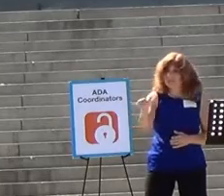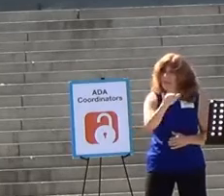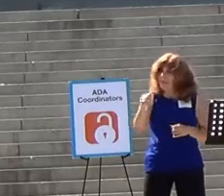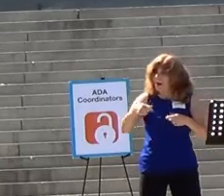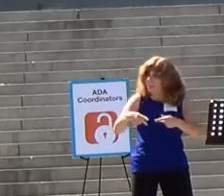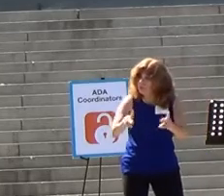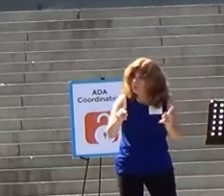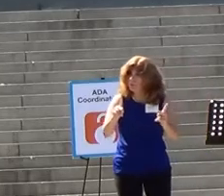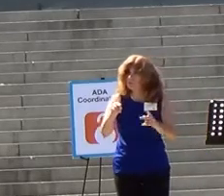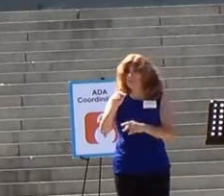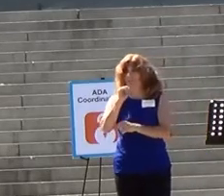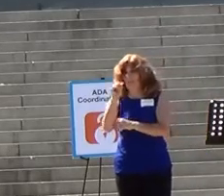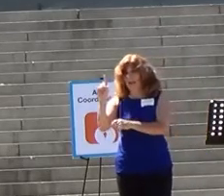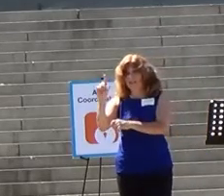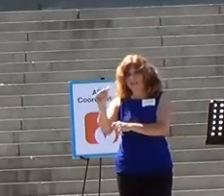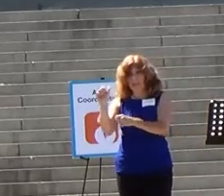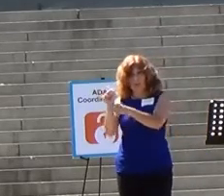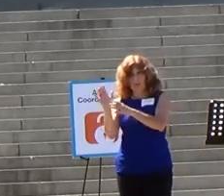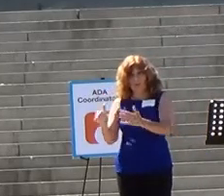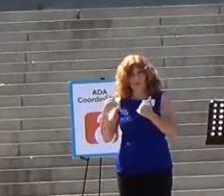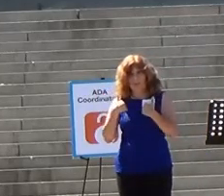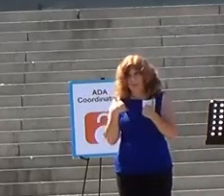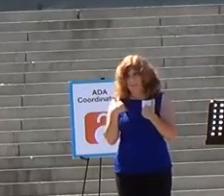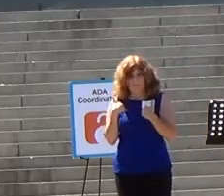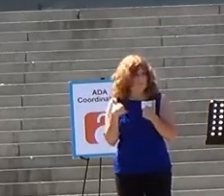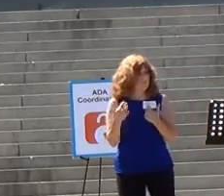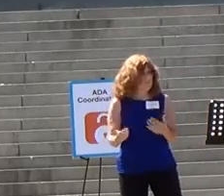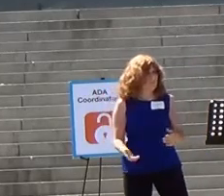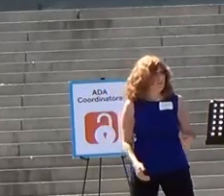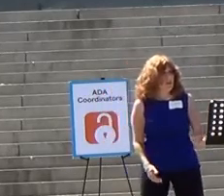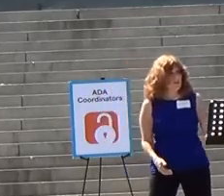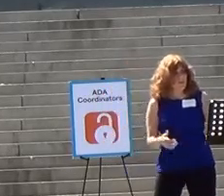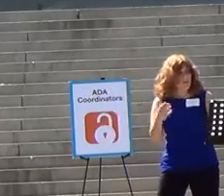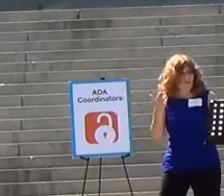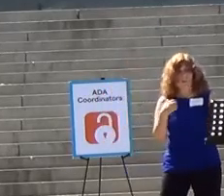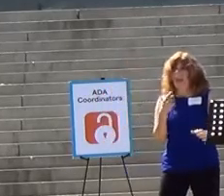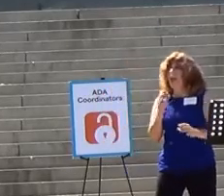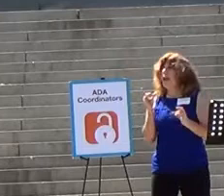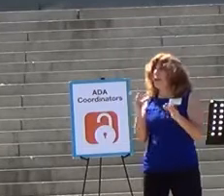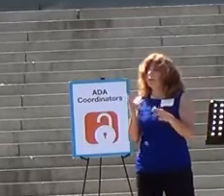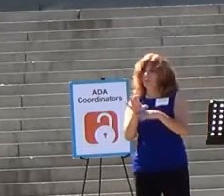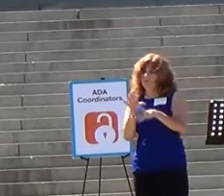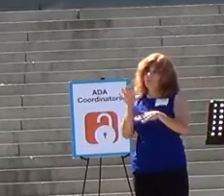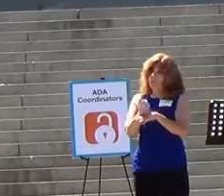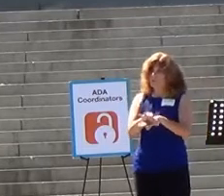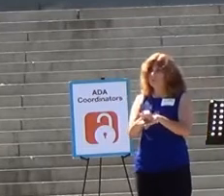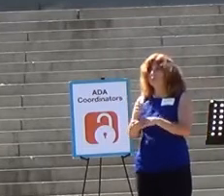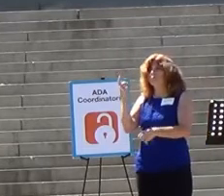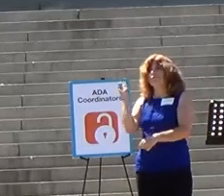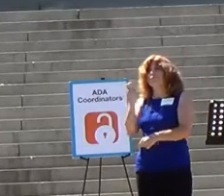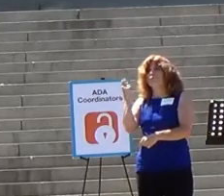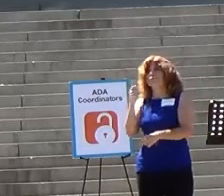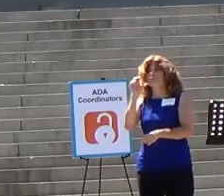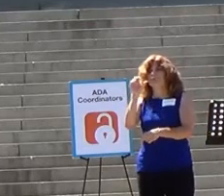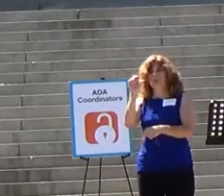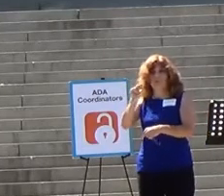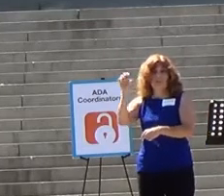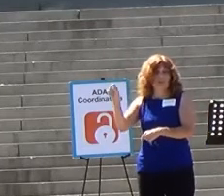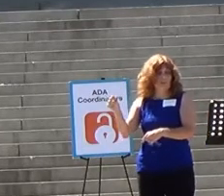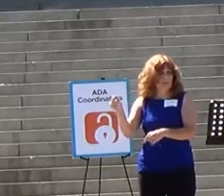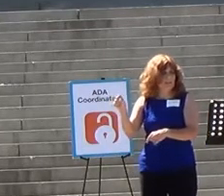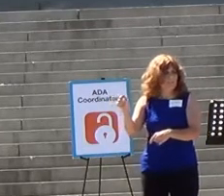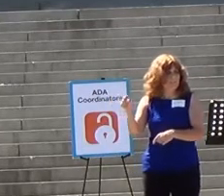provide for our families. We want the same opportunities as non-disabled workers. We have